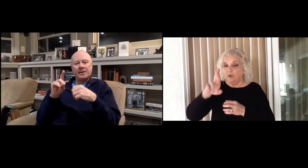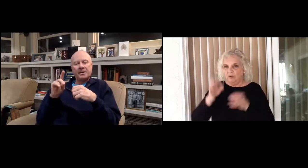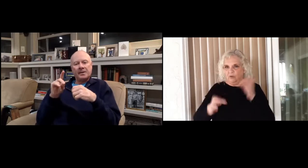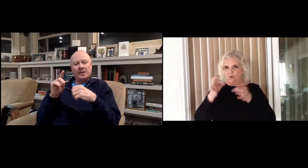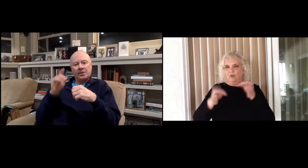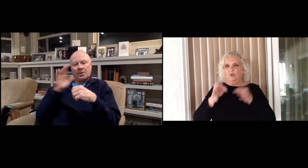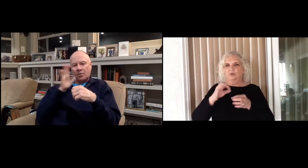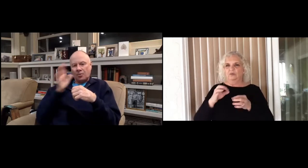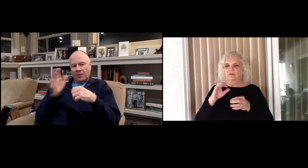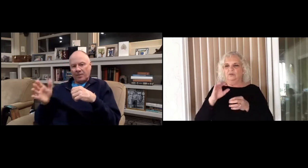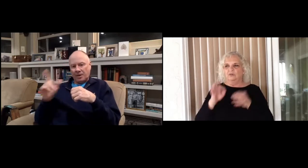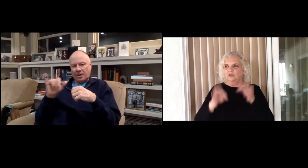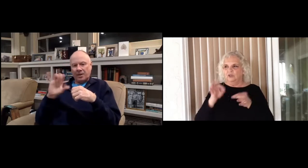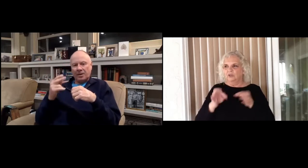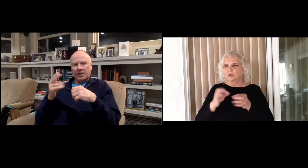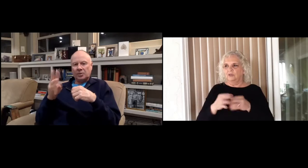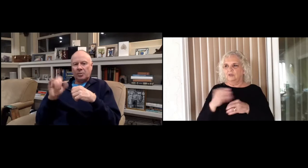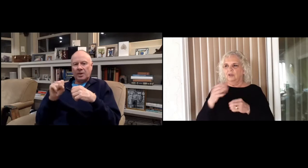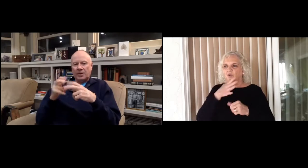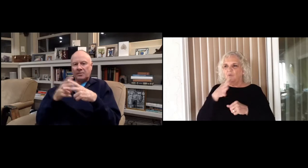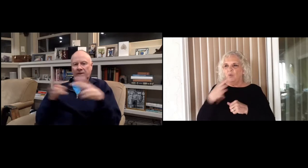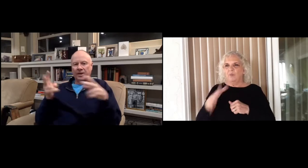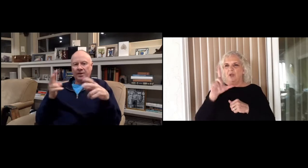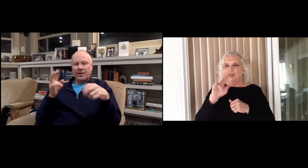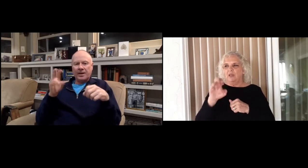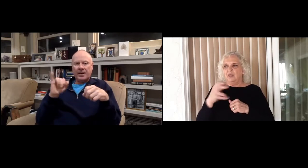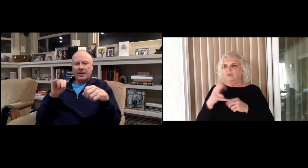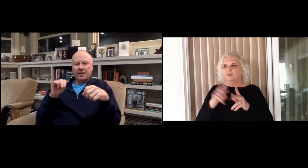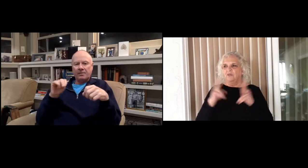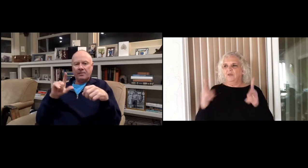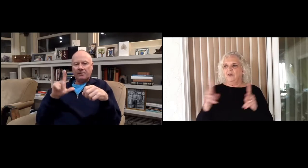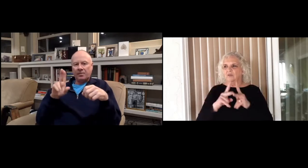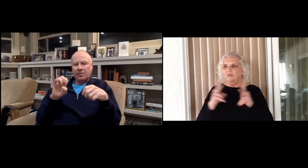And Grandma Lynch was very